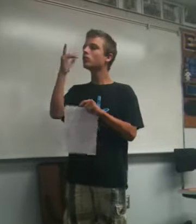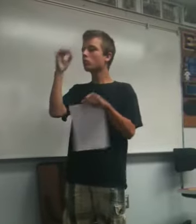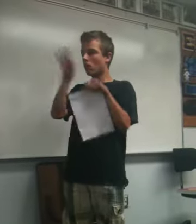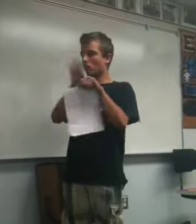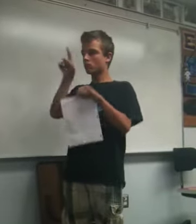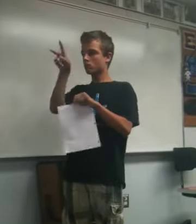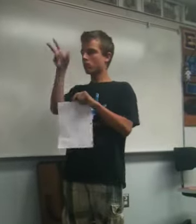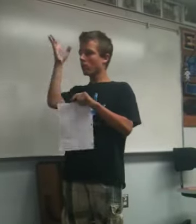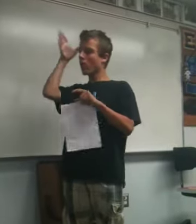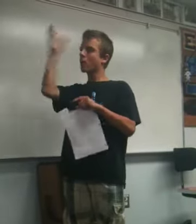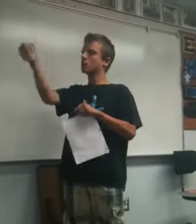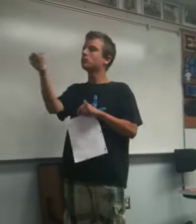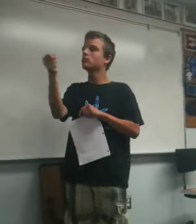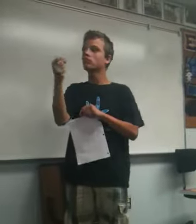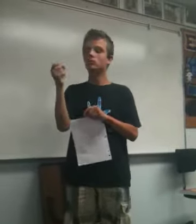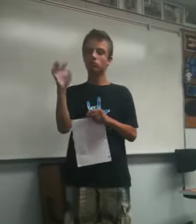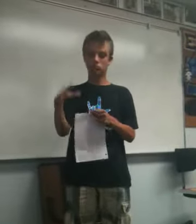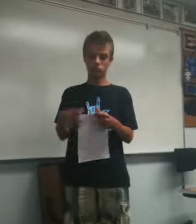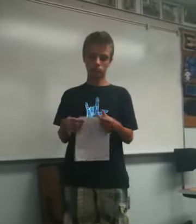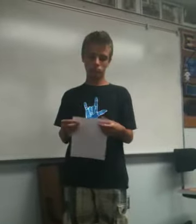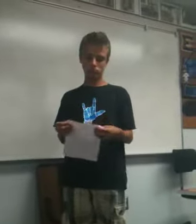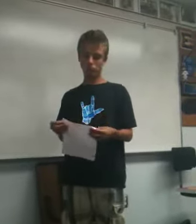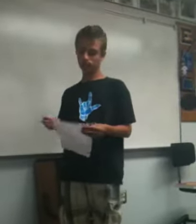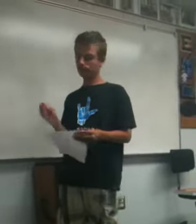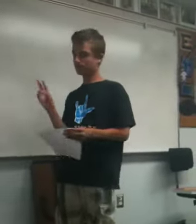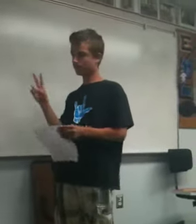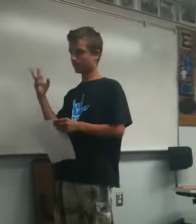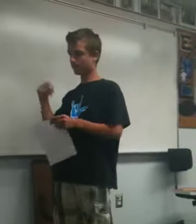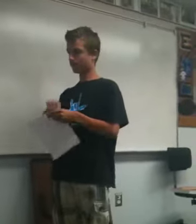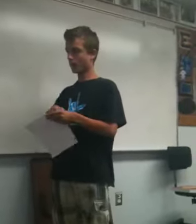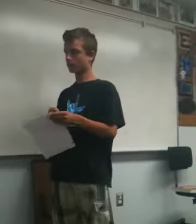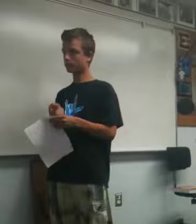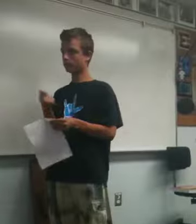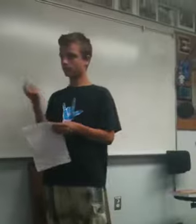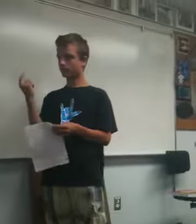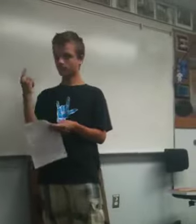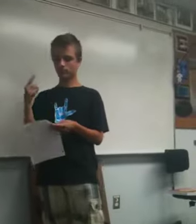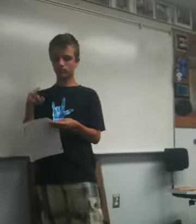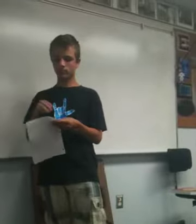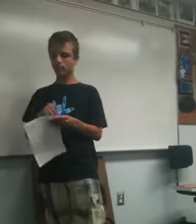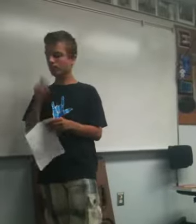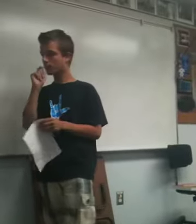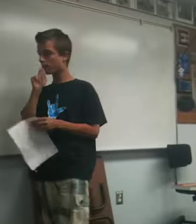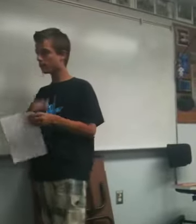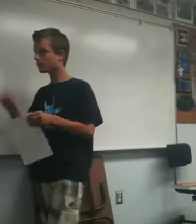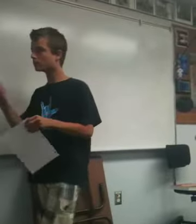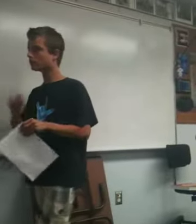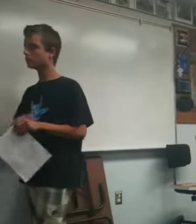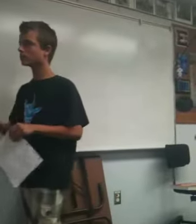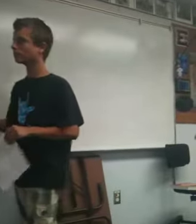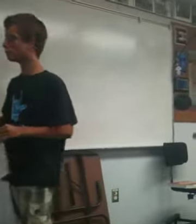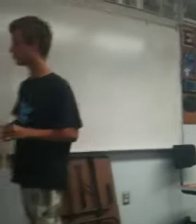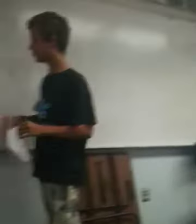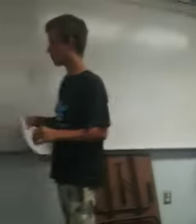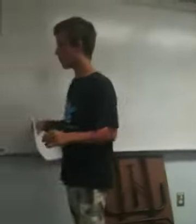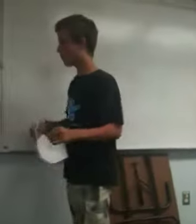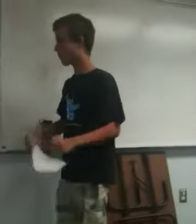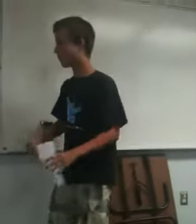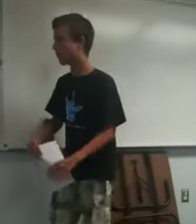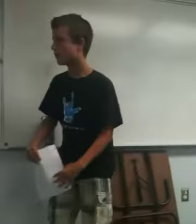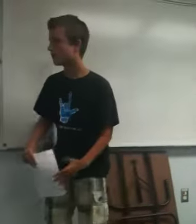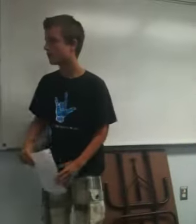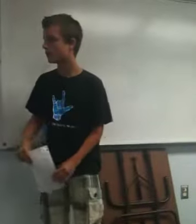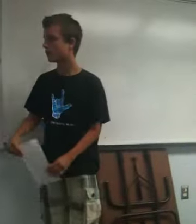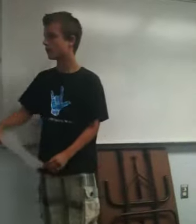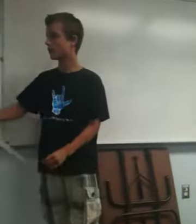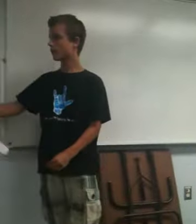proper, like the right way to sign it. It's important to do that, like to learn the concept. So you guys ready to start? Yeah. So